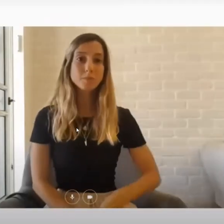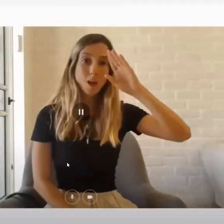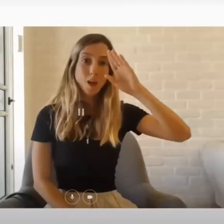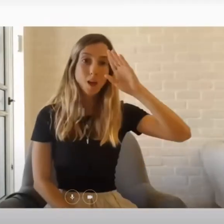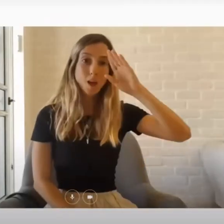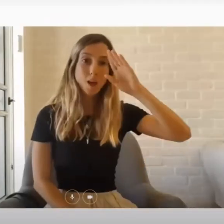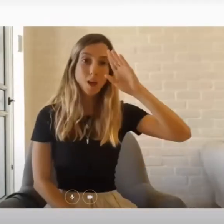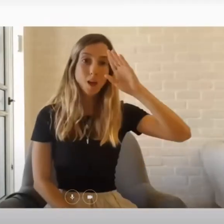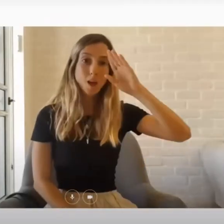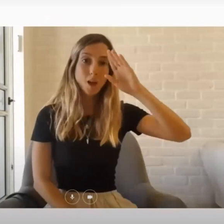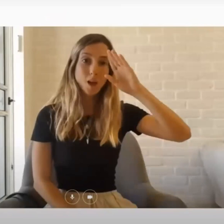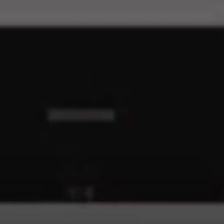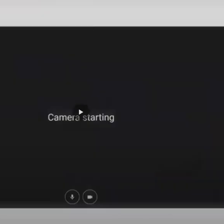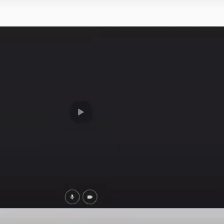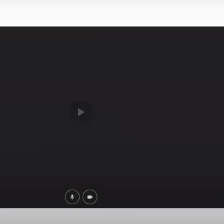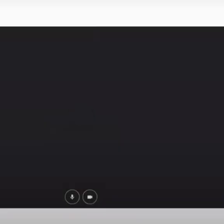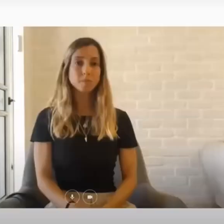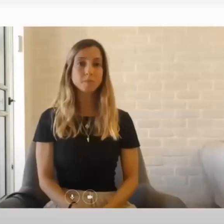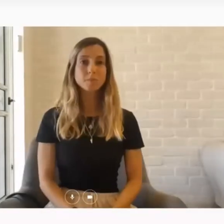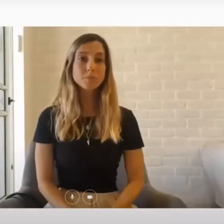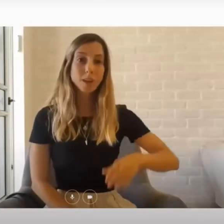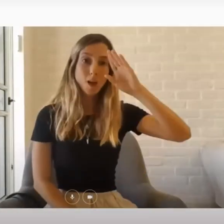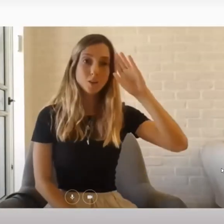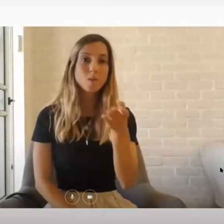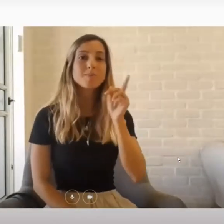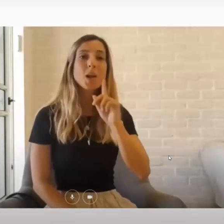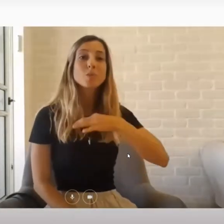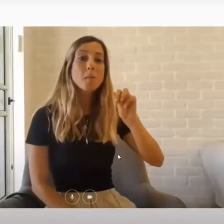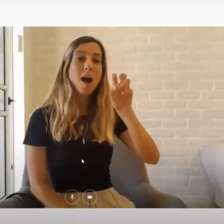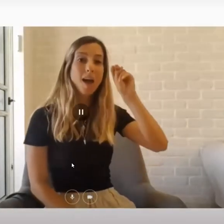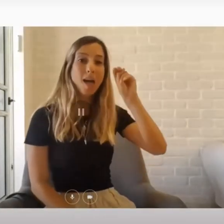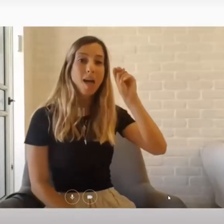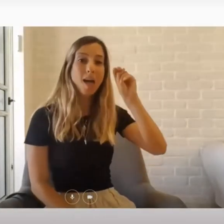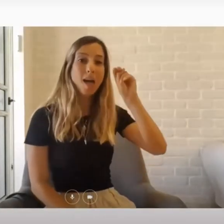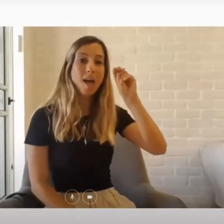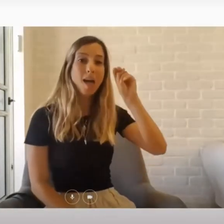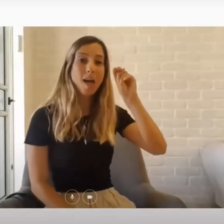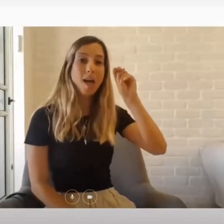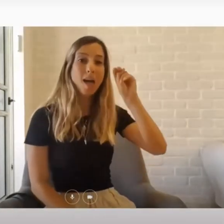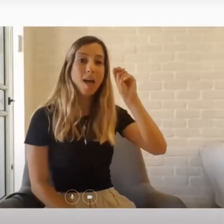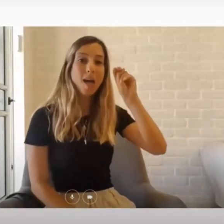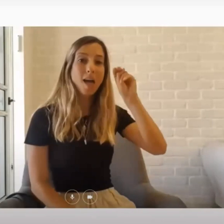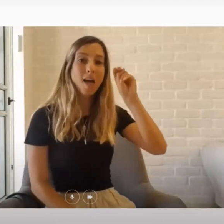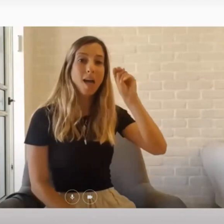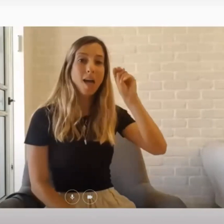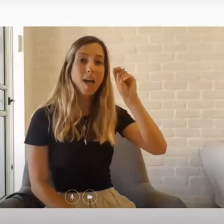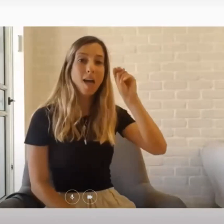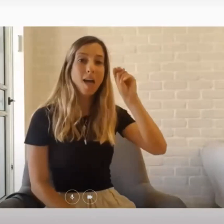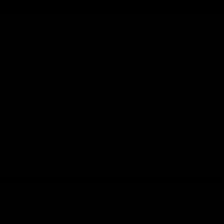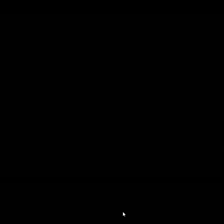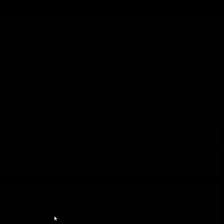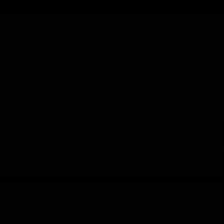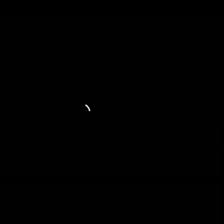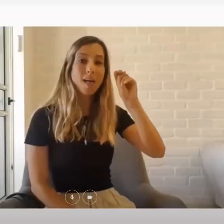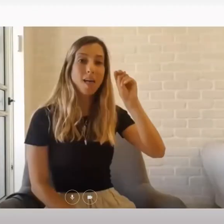screen this, and I'm going to show this twice. Okay. If I can pause this, I'll show it twice. Once I'll explain